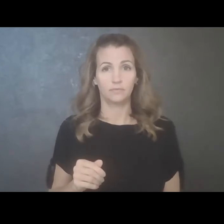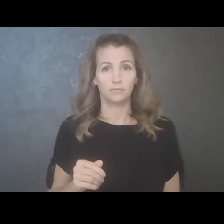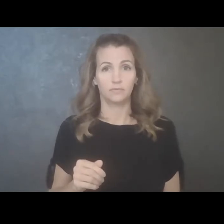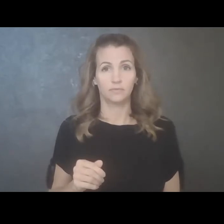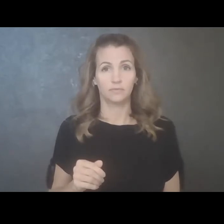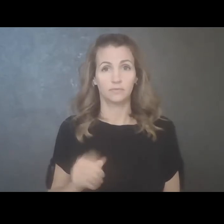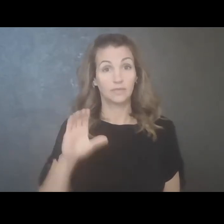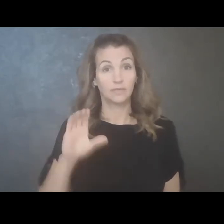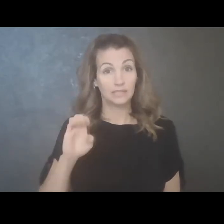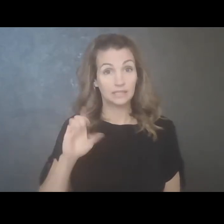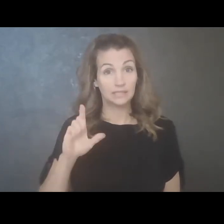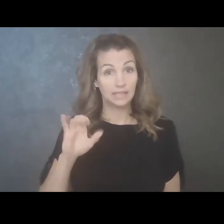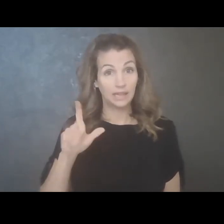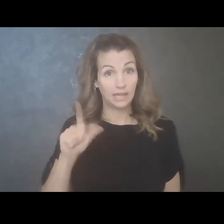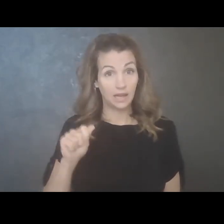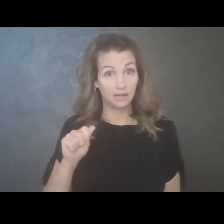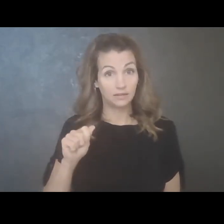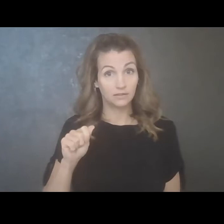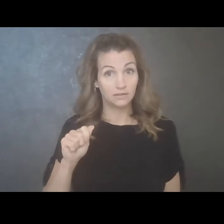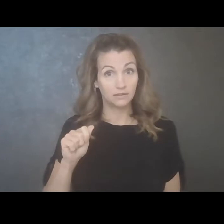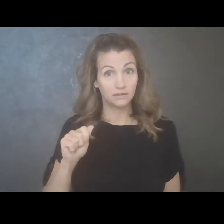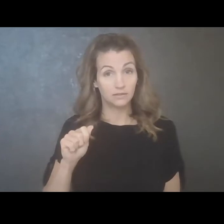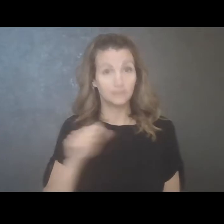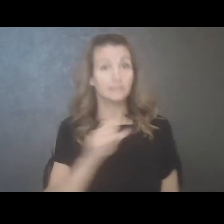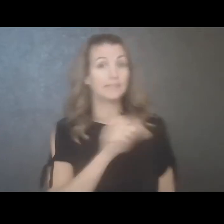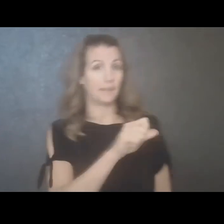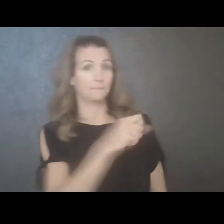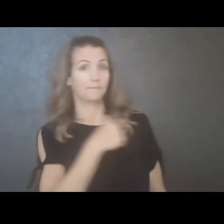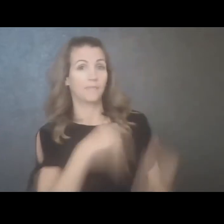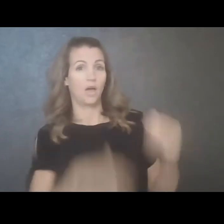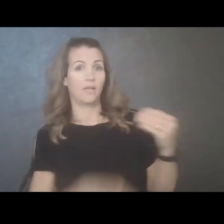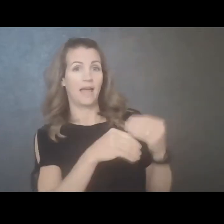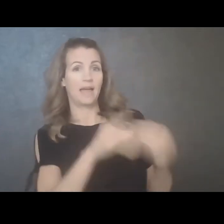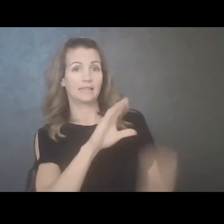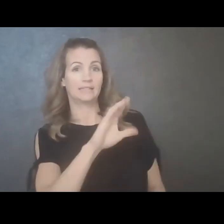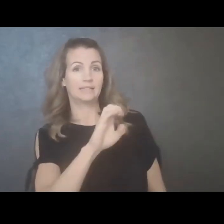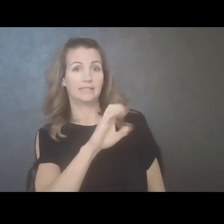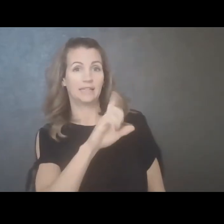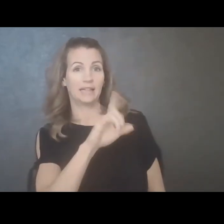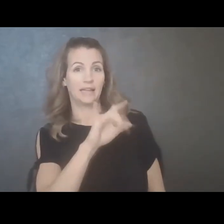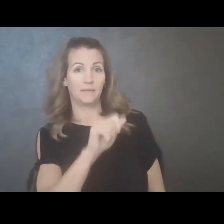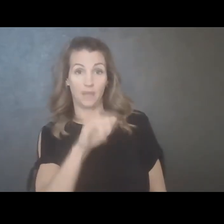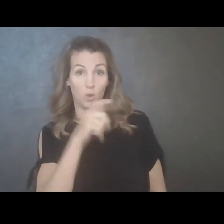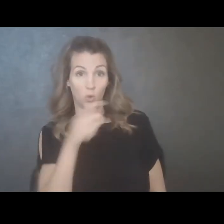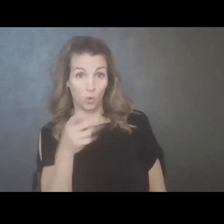Cecilia, do you have you can add? Yeah, I can add Cecilia for you, Michael. Is that who you want? Sure, yeah, that's fine.